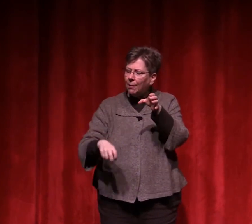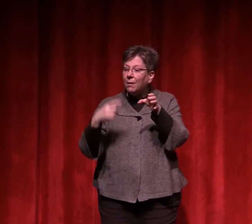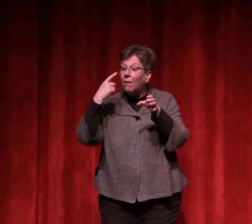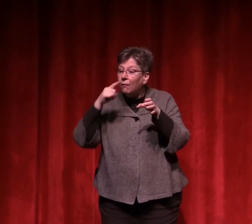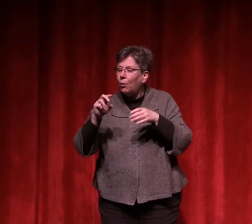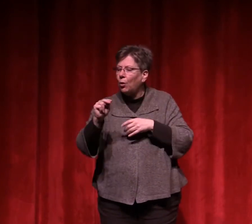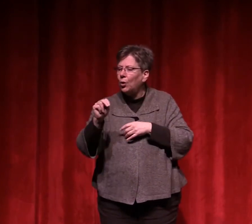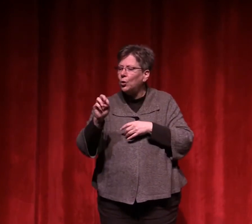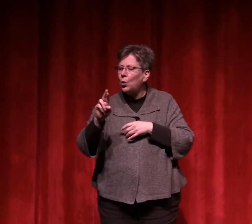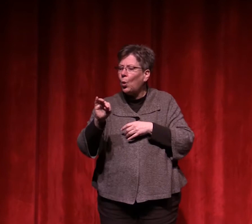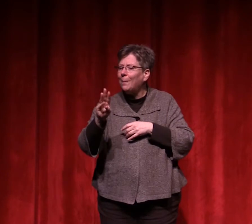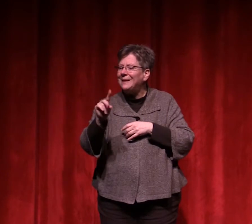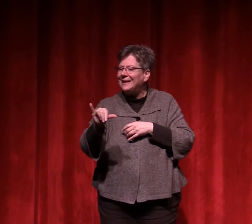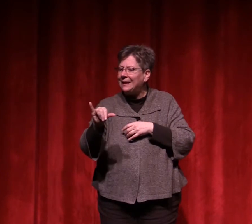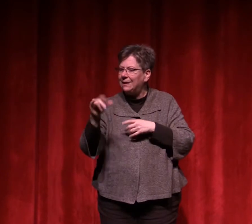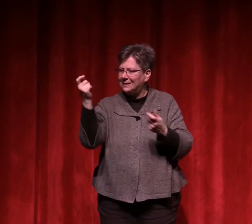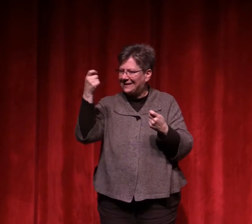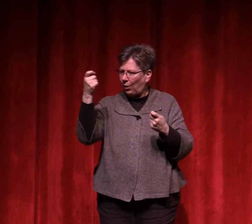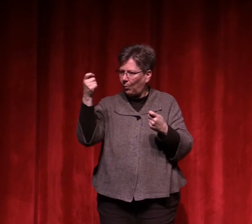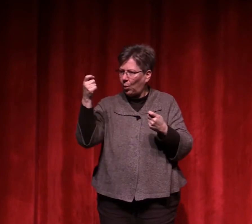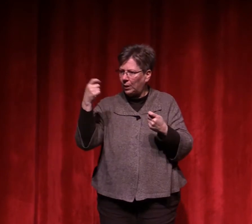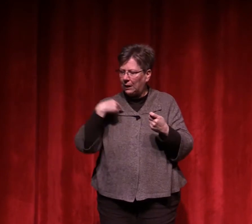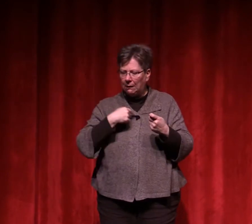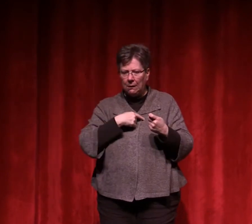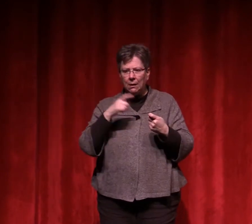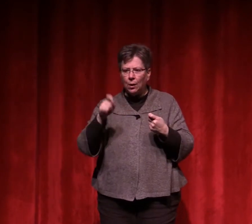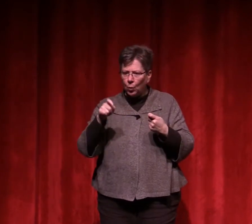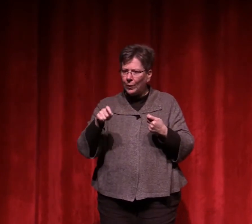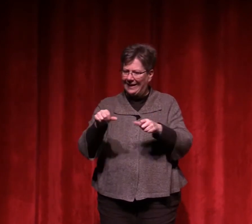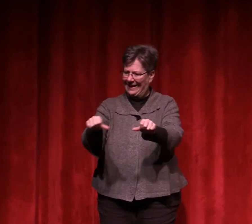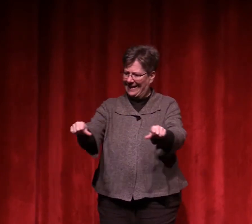ceremony, we needed a drop zone.